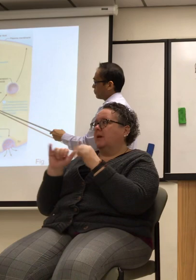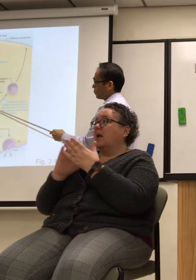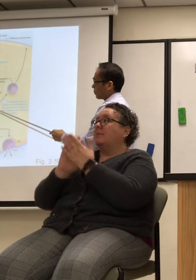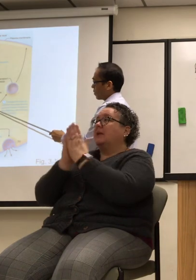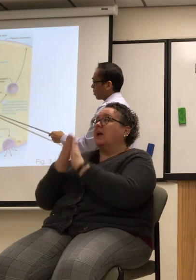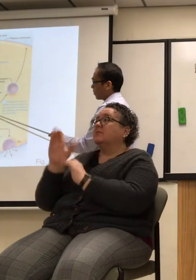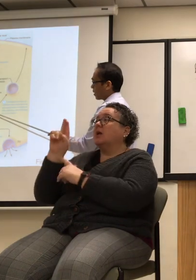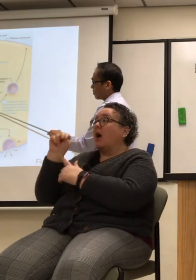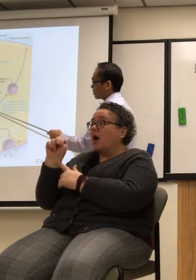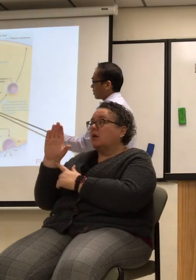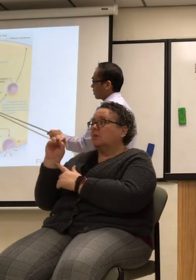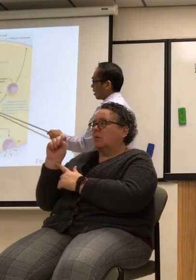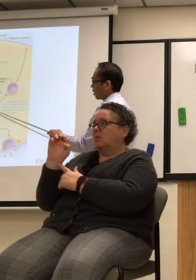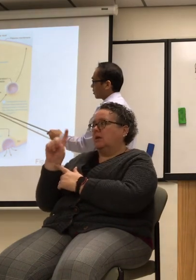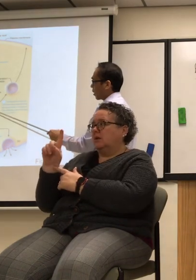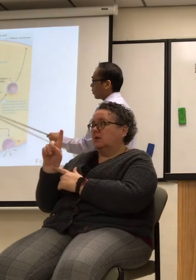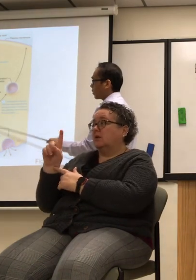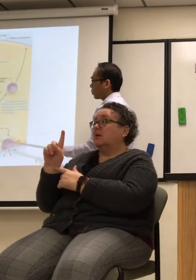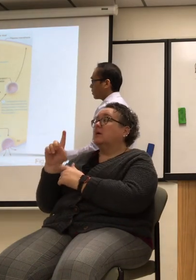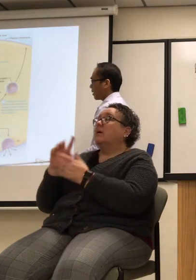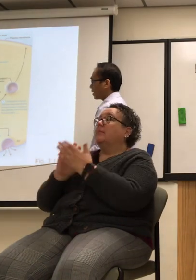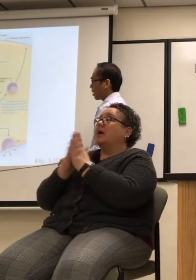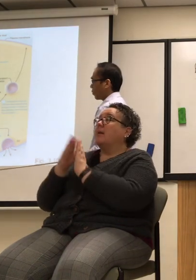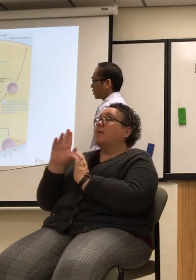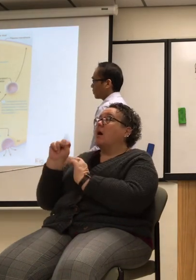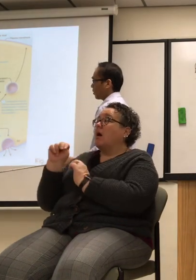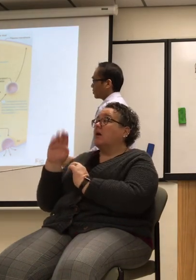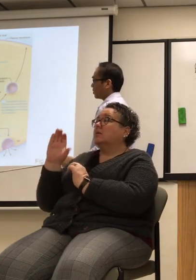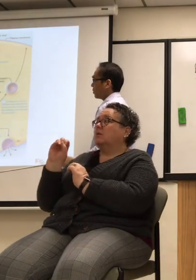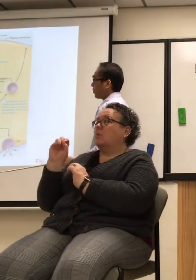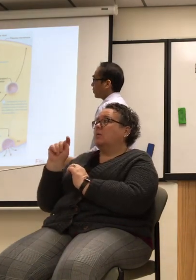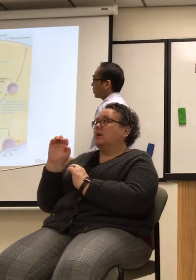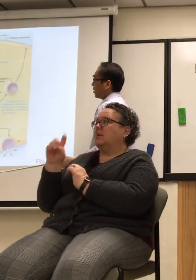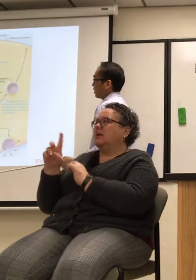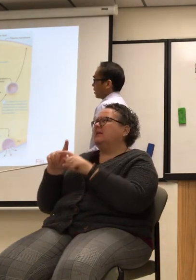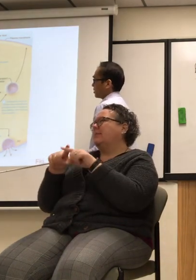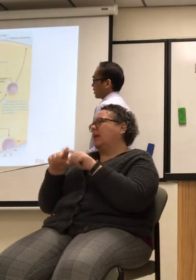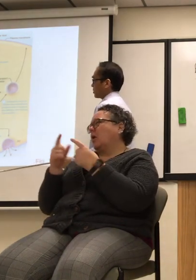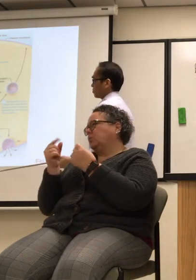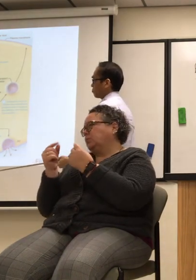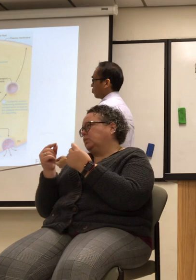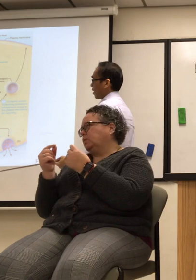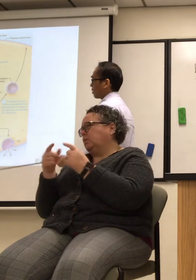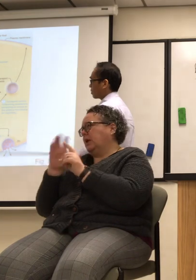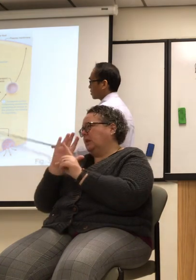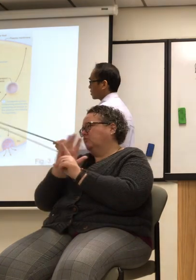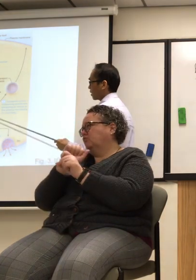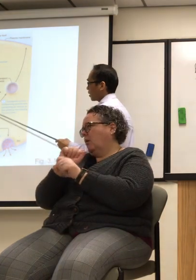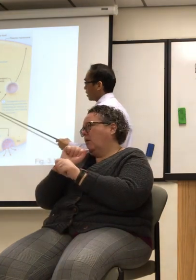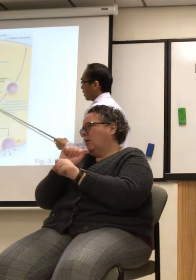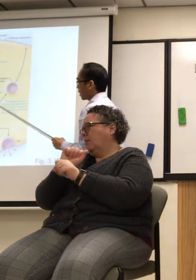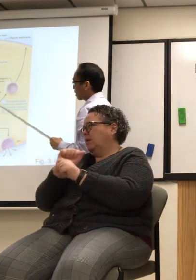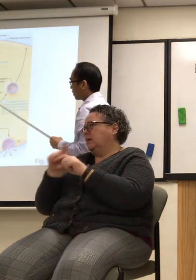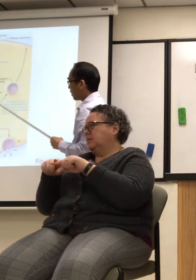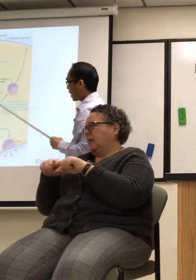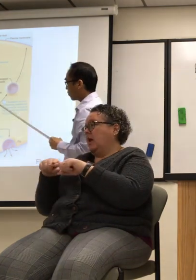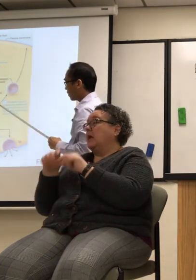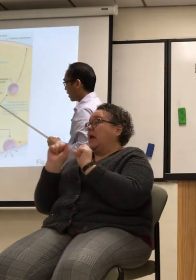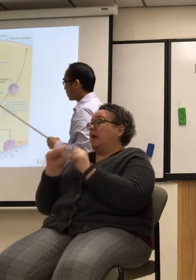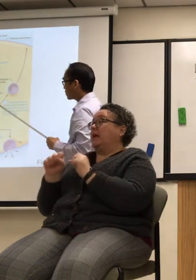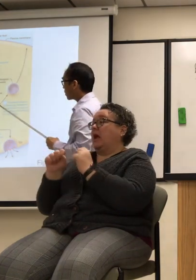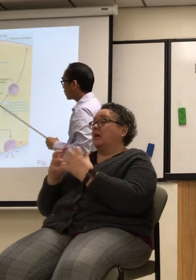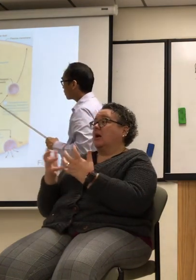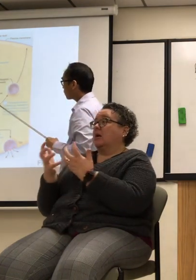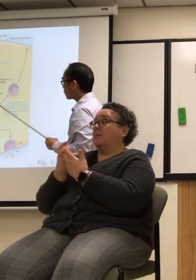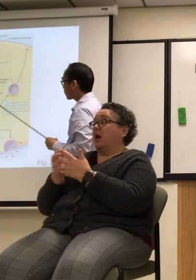uncoated. And when it becomes uncoated, well, depending on what it's supposed to do, it says, well, let's see, it can combine